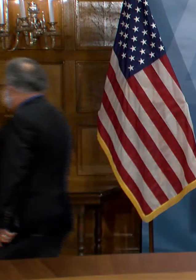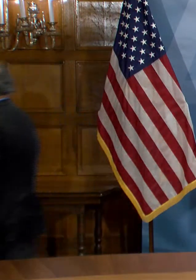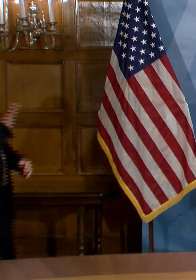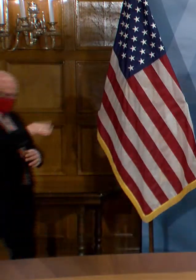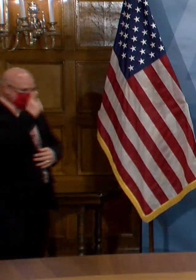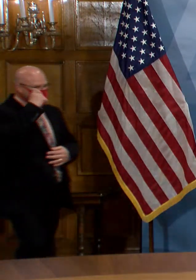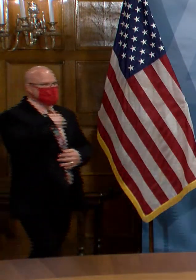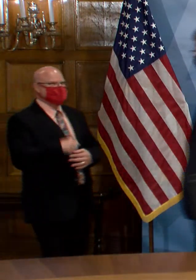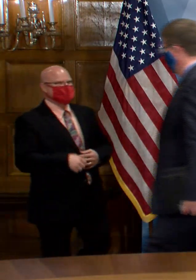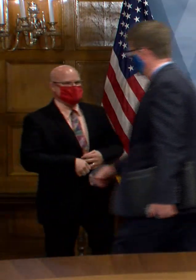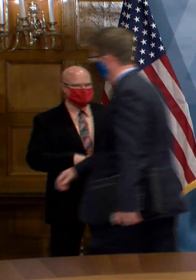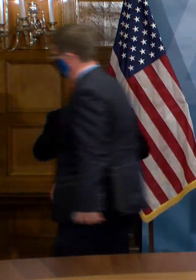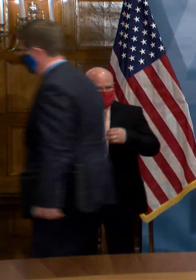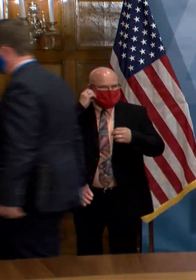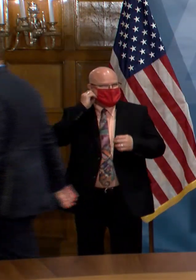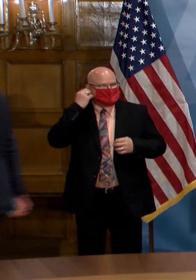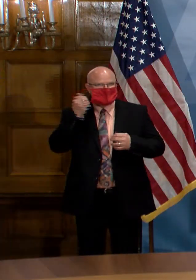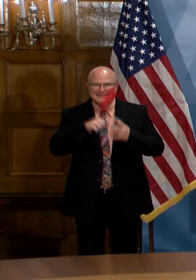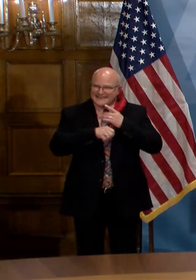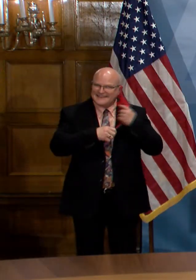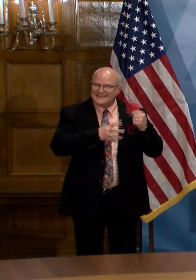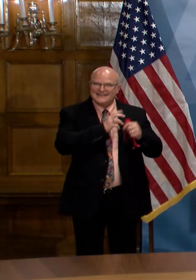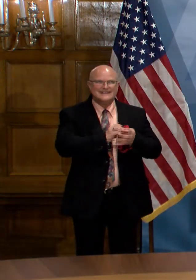Hello, Eddie. Good afternoon, Governor. Good afternoon.